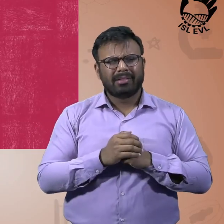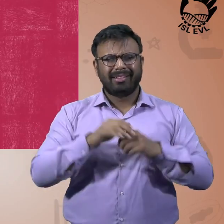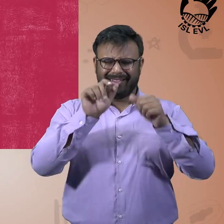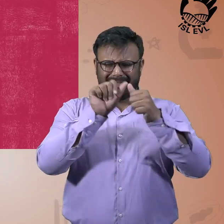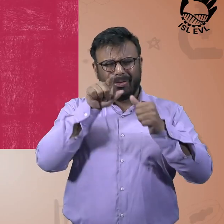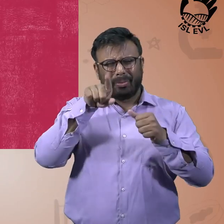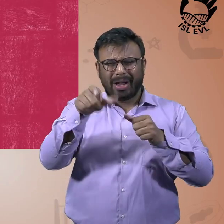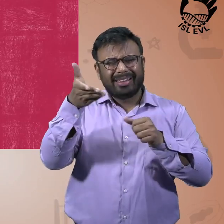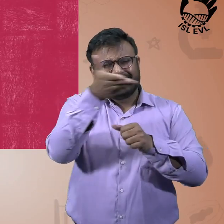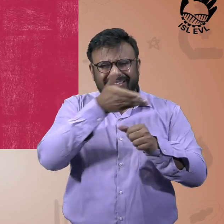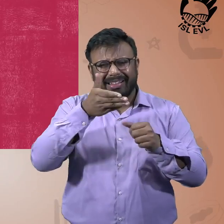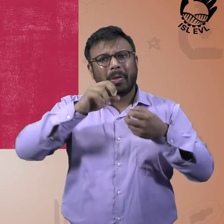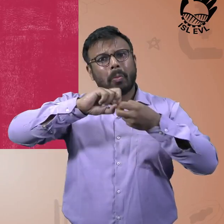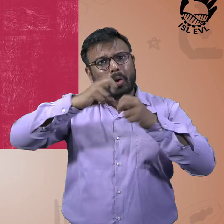are known as antigens.